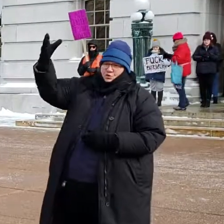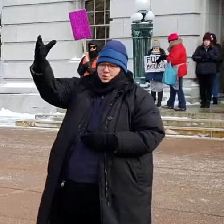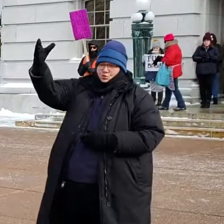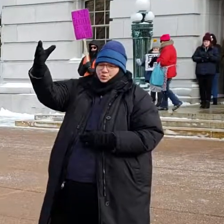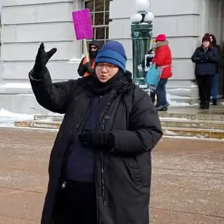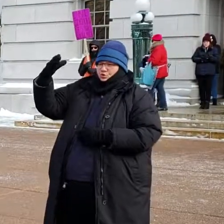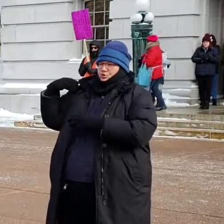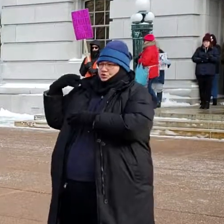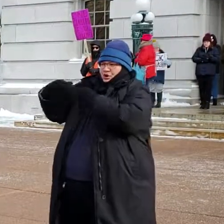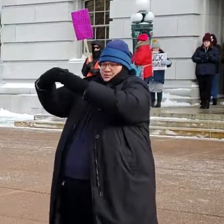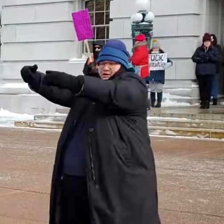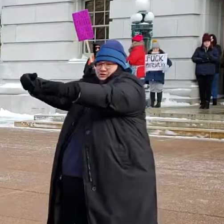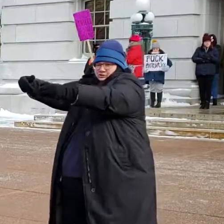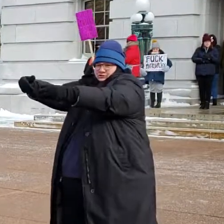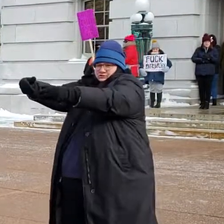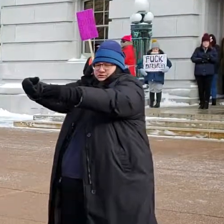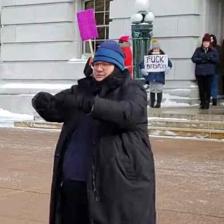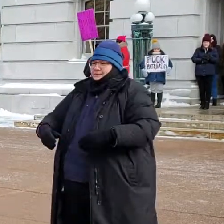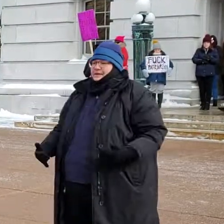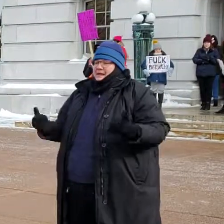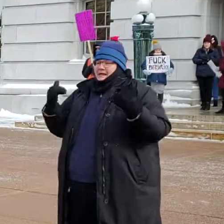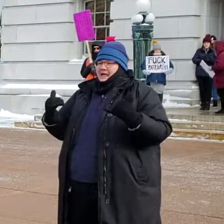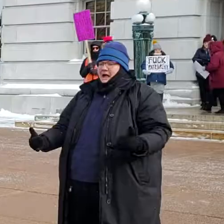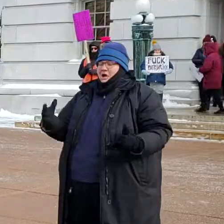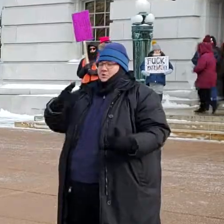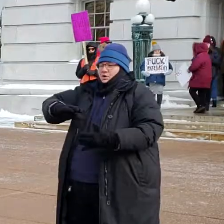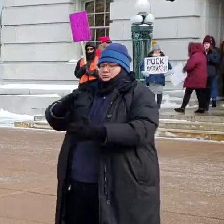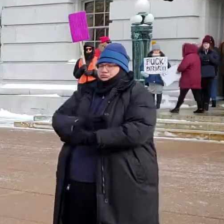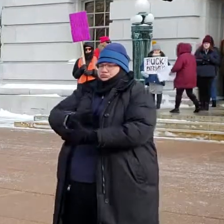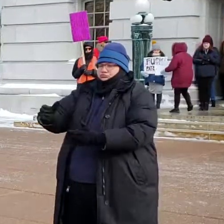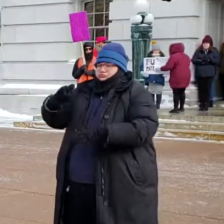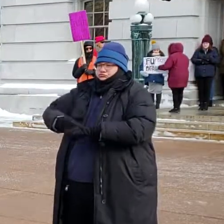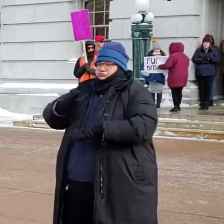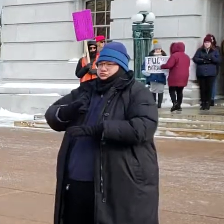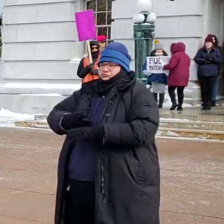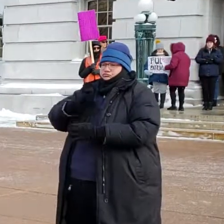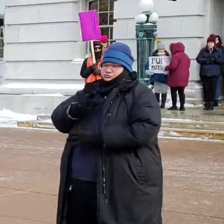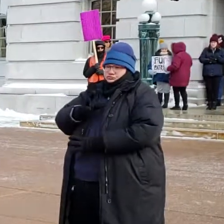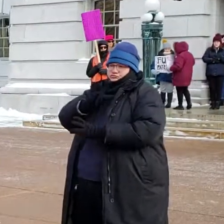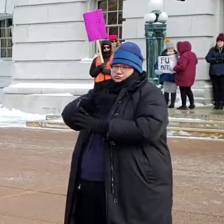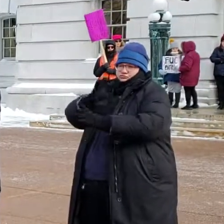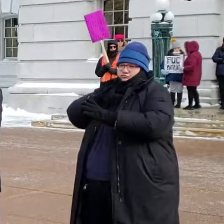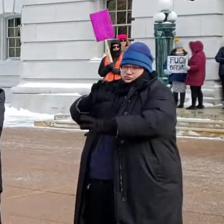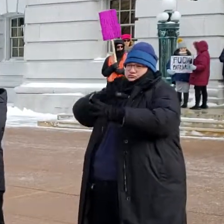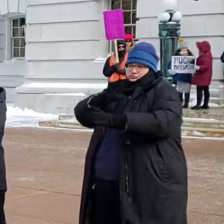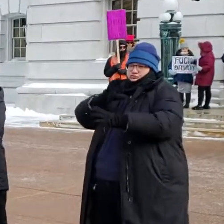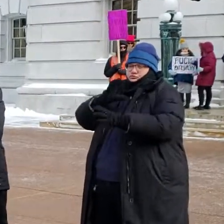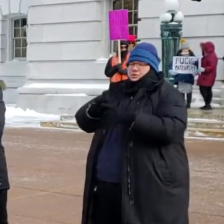Now I'm going to lead us in a chant, and then I'm going to introduce the next speaker.